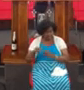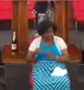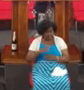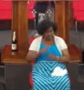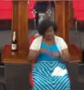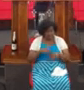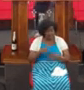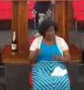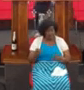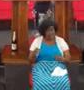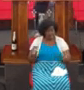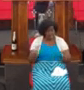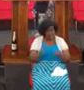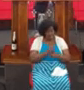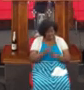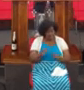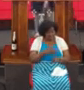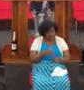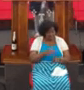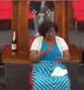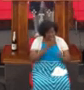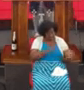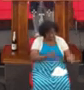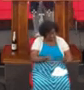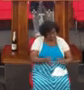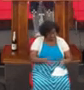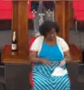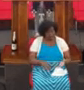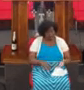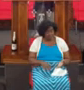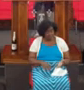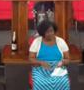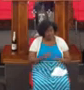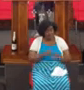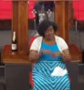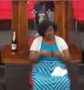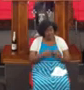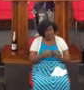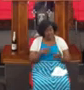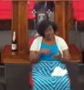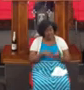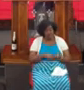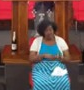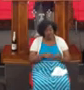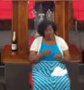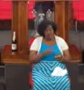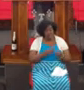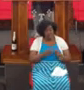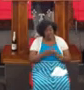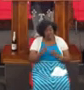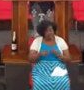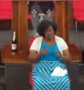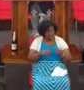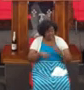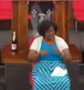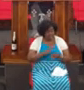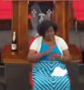was attacked and beaten and left there. And how this religious people came by.